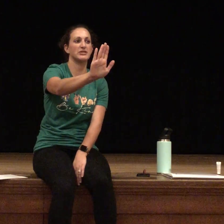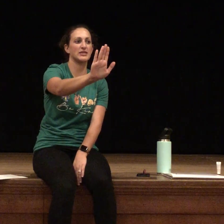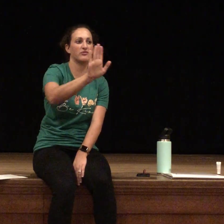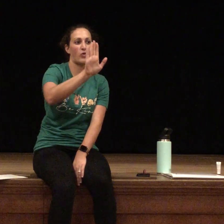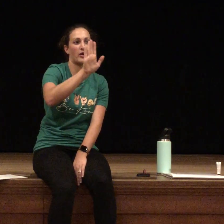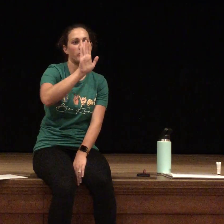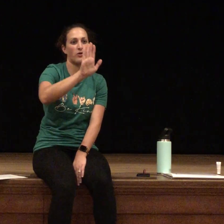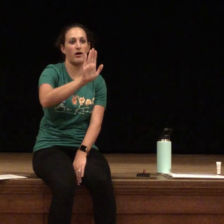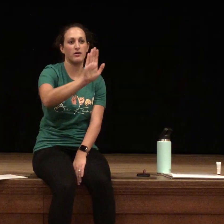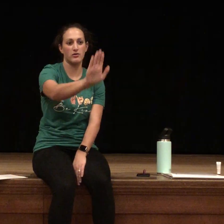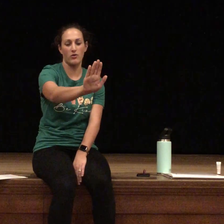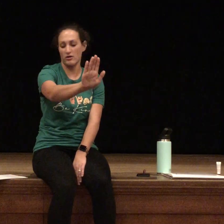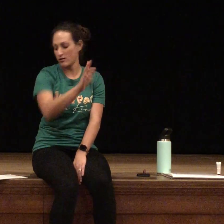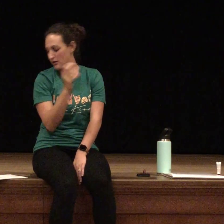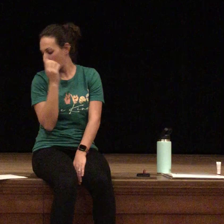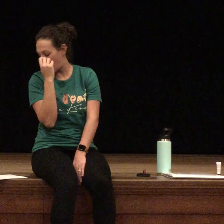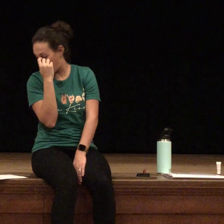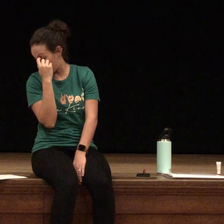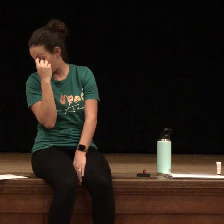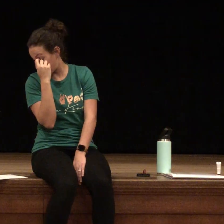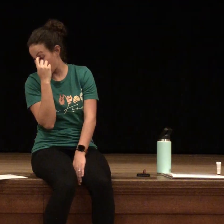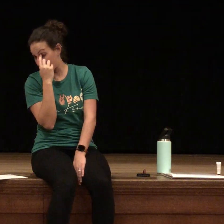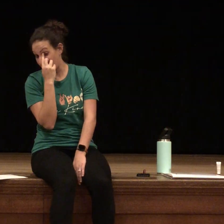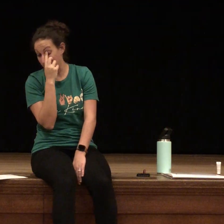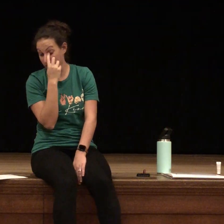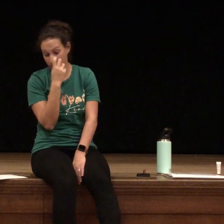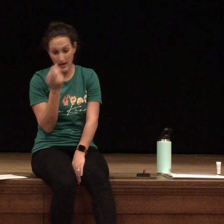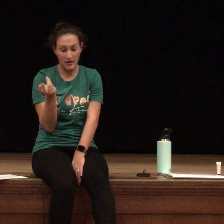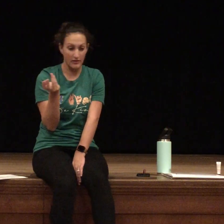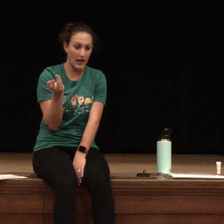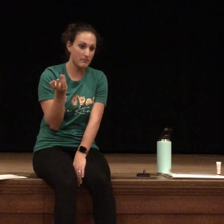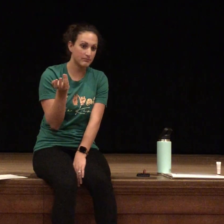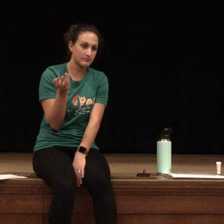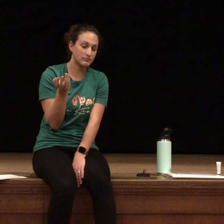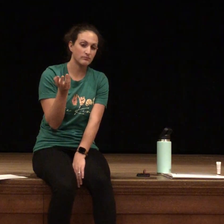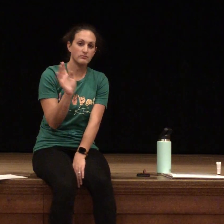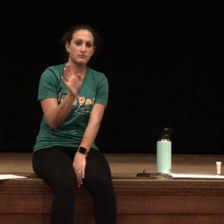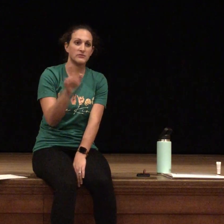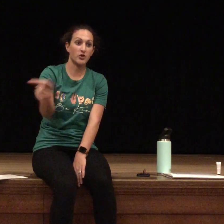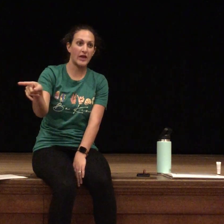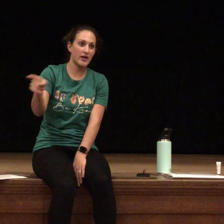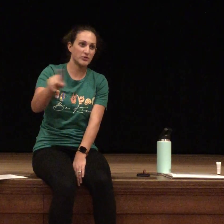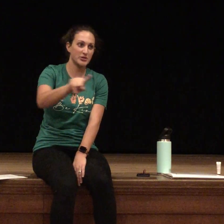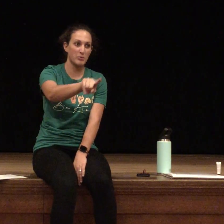possessive Y-O-U-R. Your. And then I had on there they and them. So they would just be